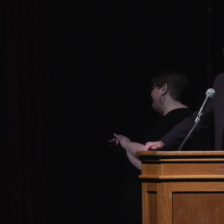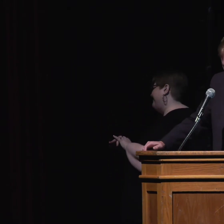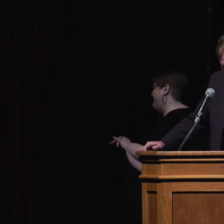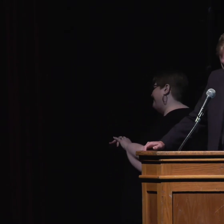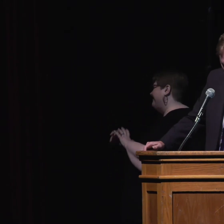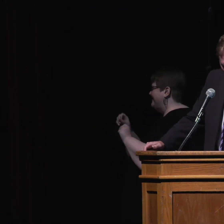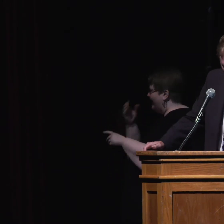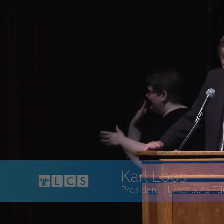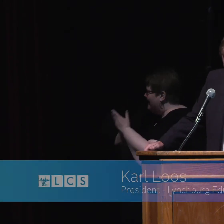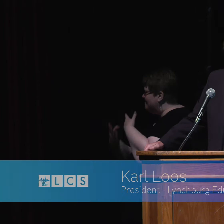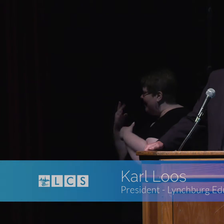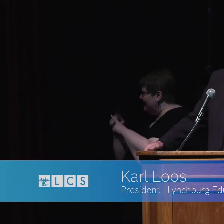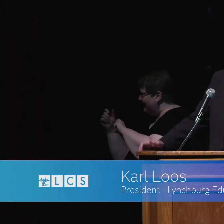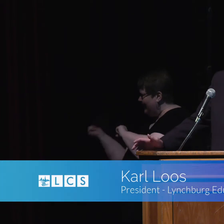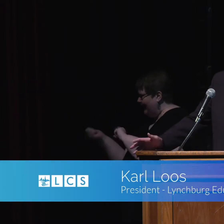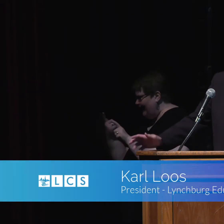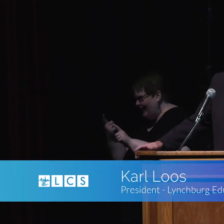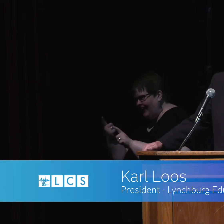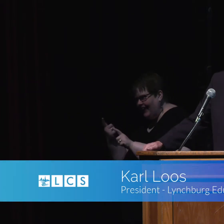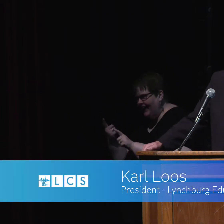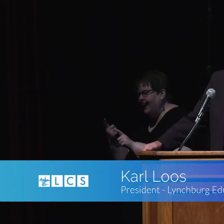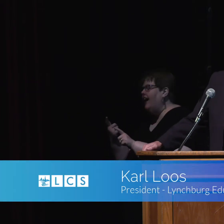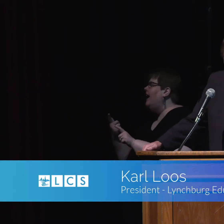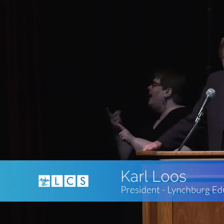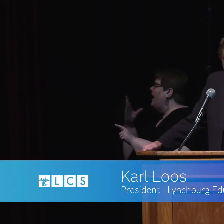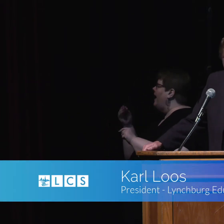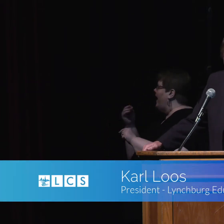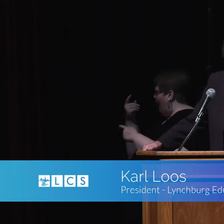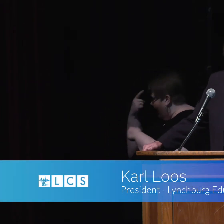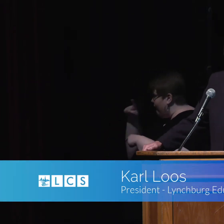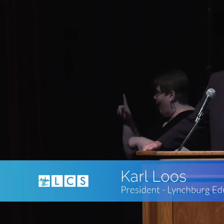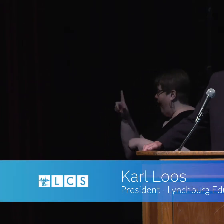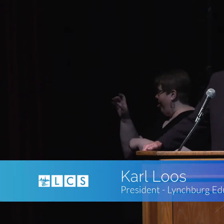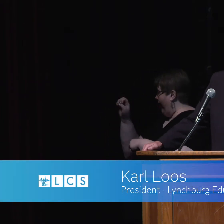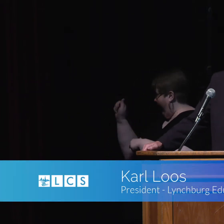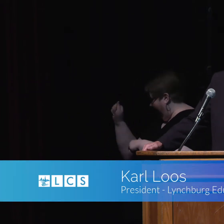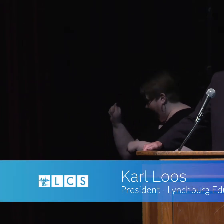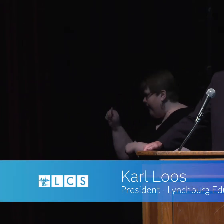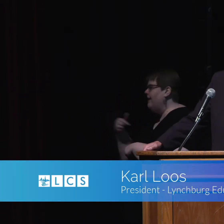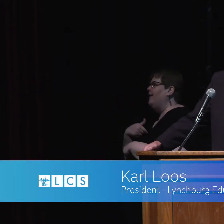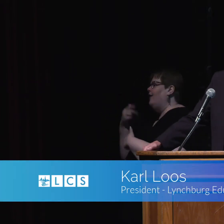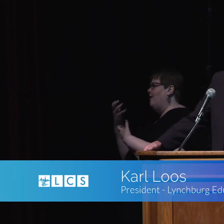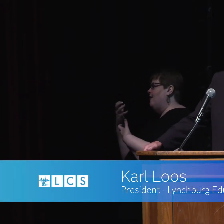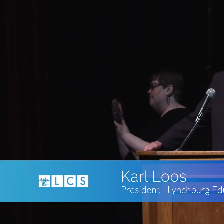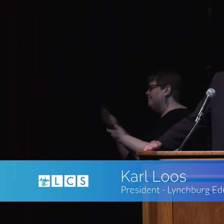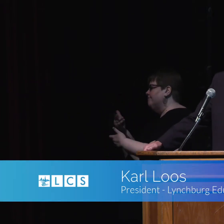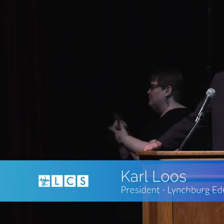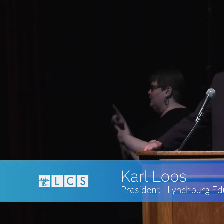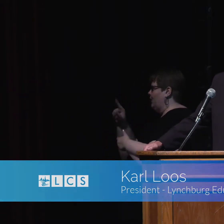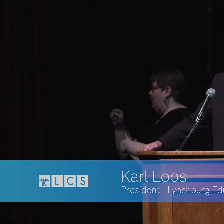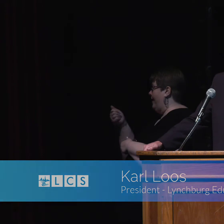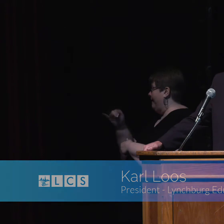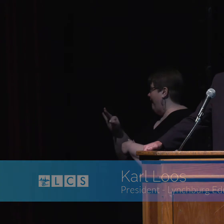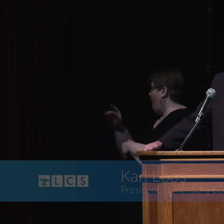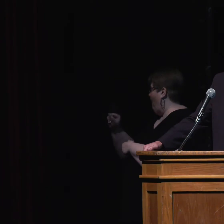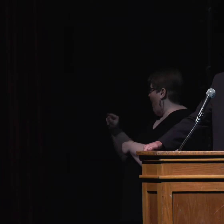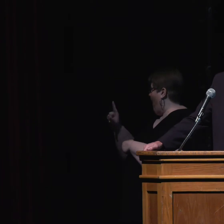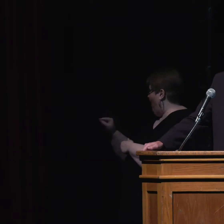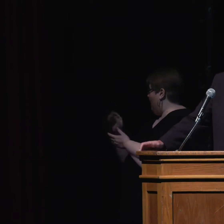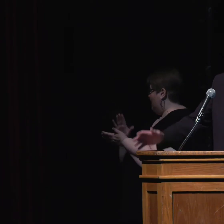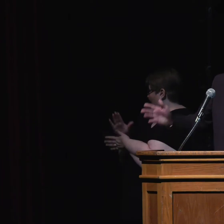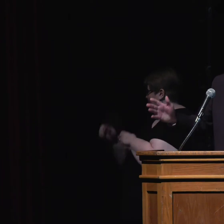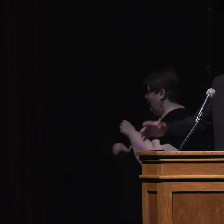So good morning to all of you. And on behalf of the Lynchburg Education Association, welcome to the 2019-2020 school